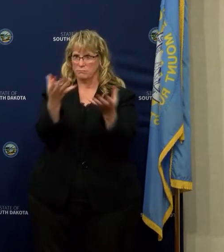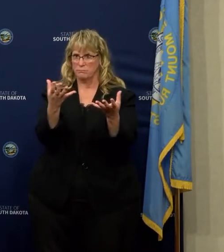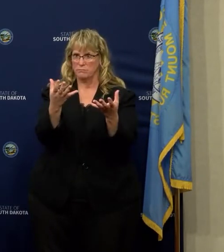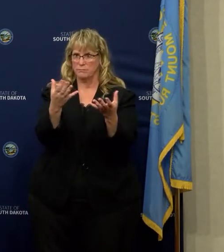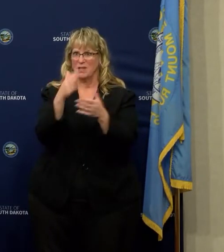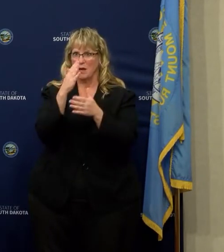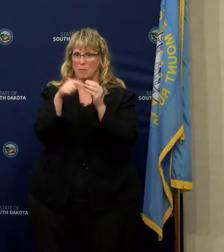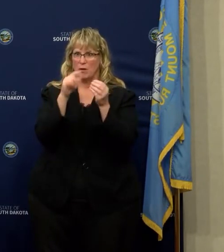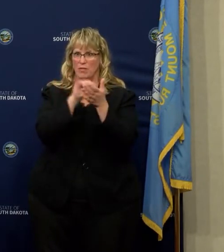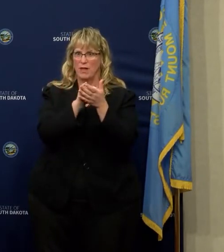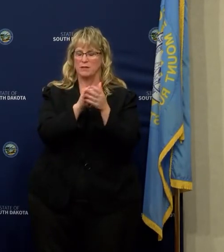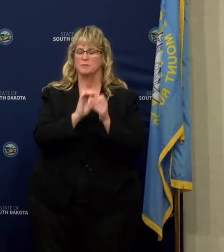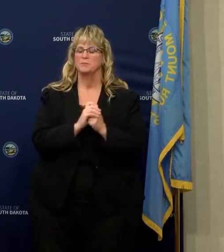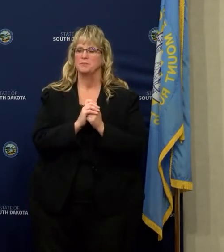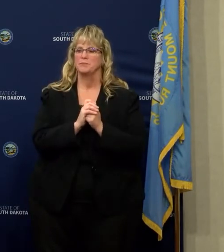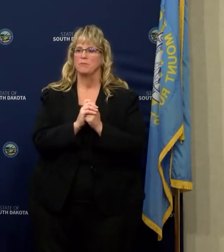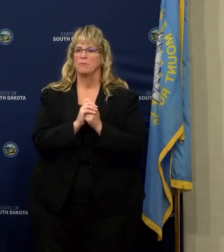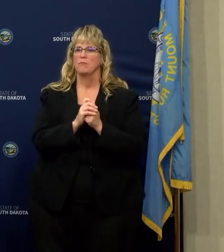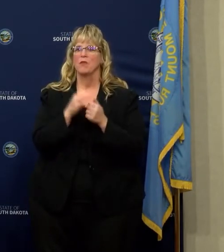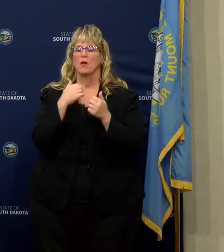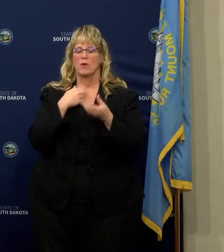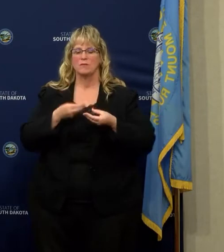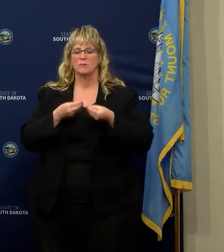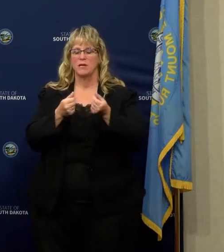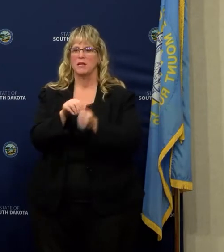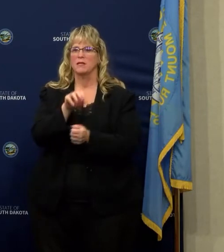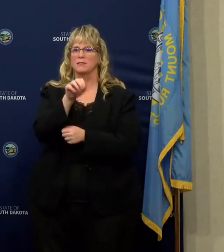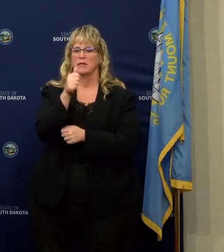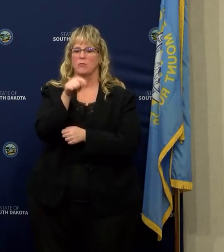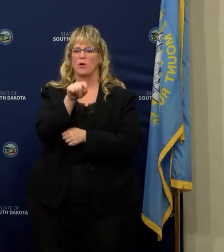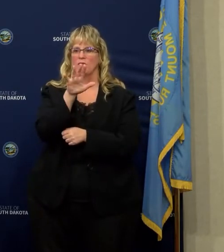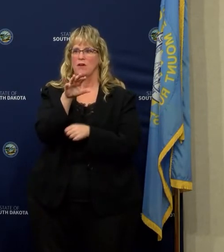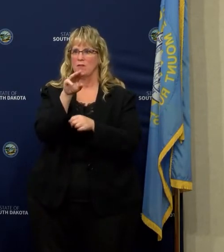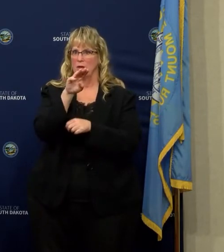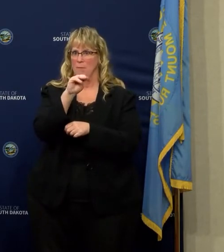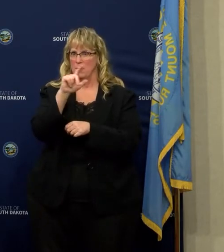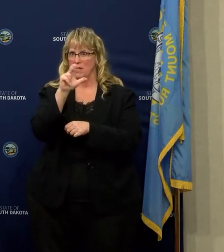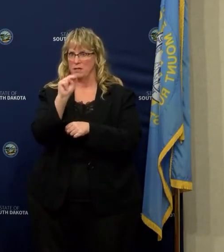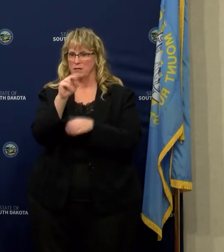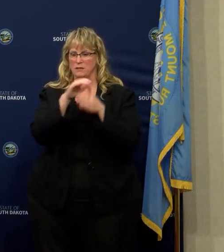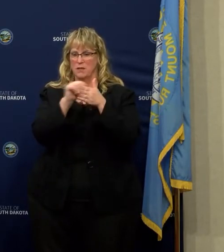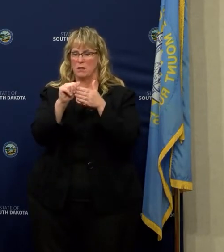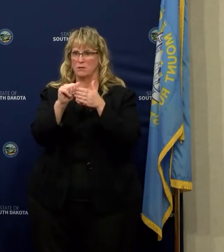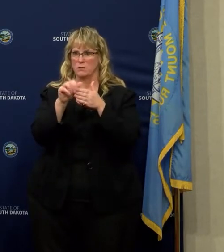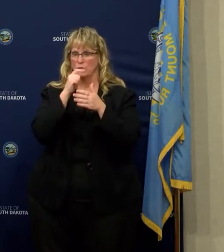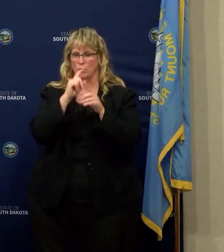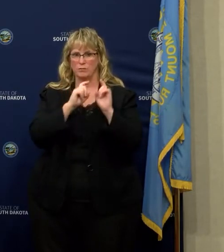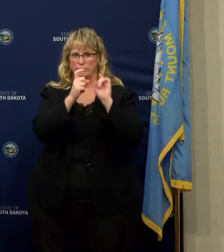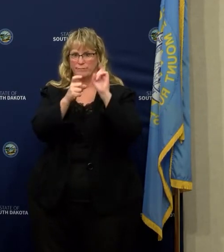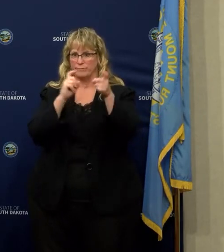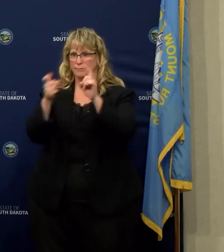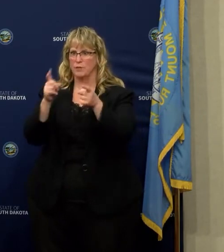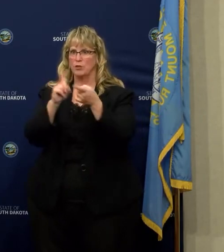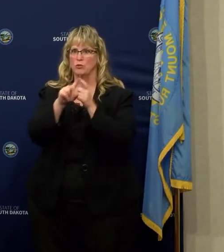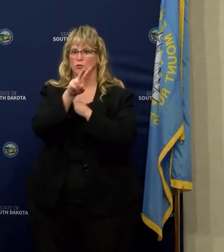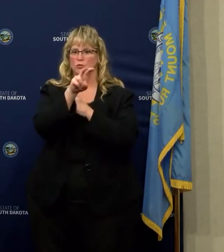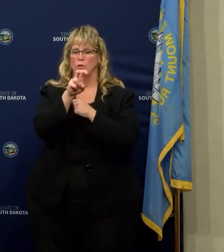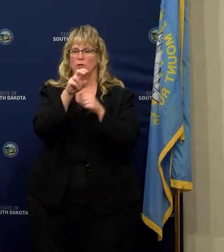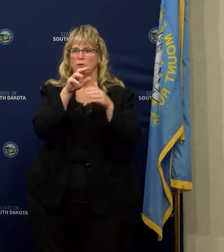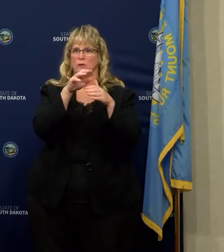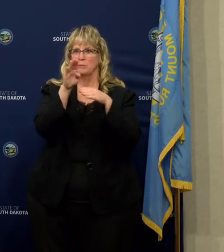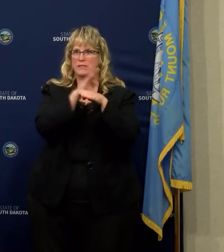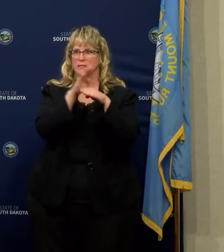information is that we have spent $10.5 million that have gone out the door to 200 businesses across